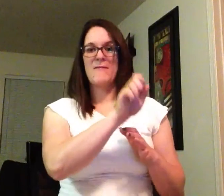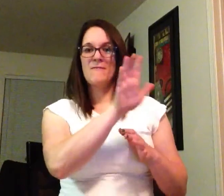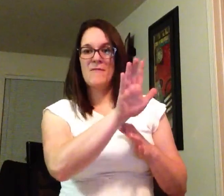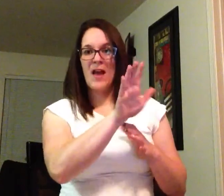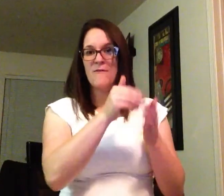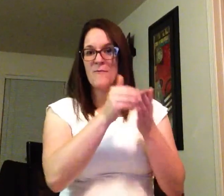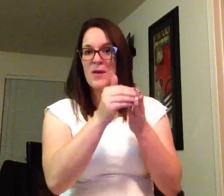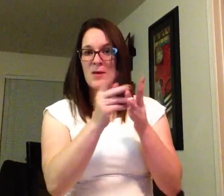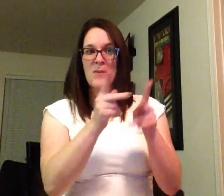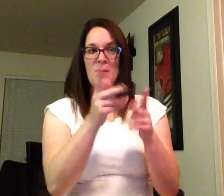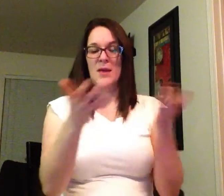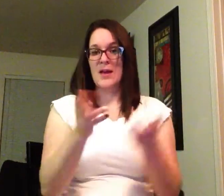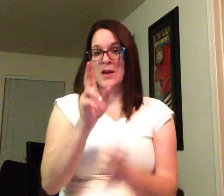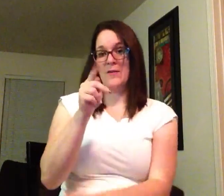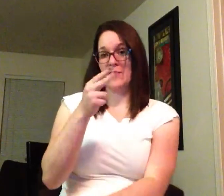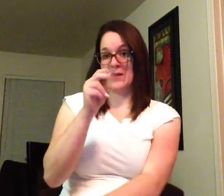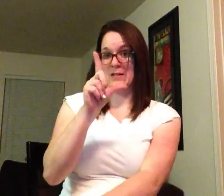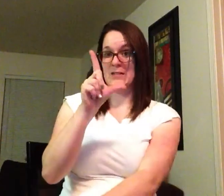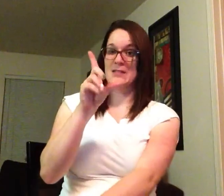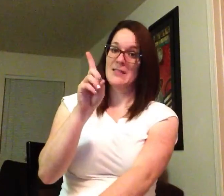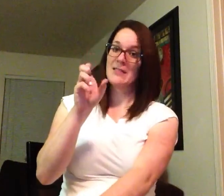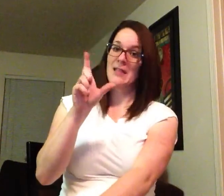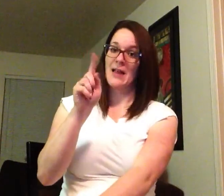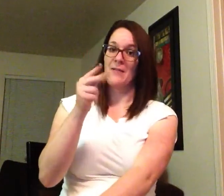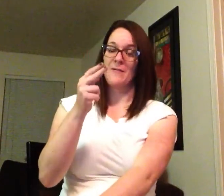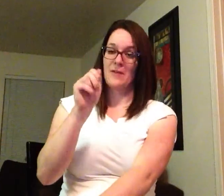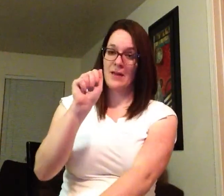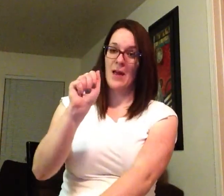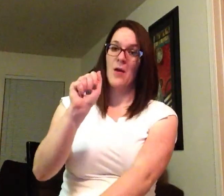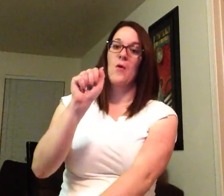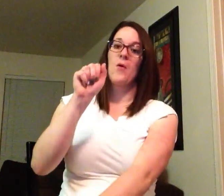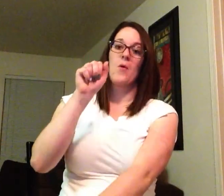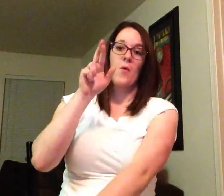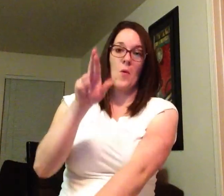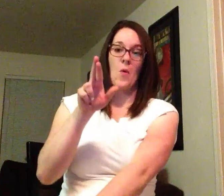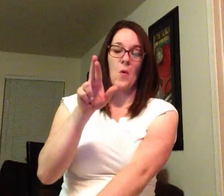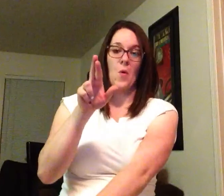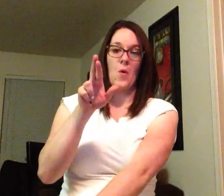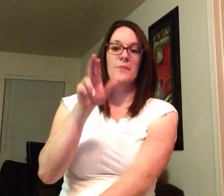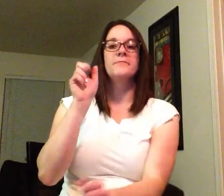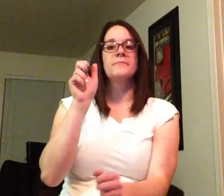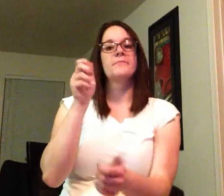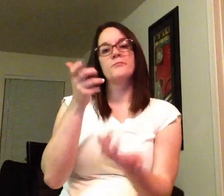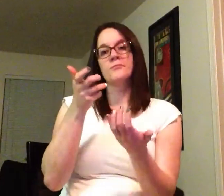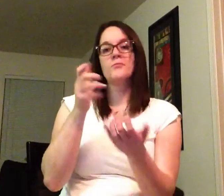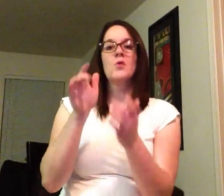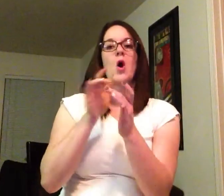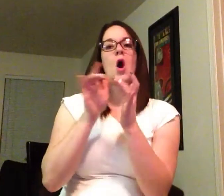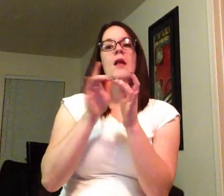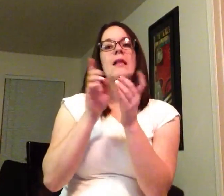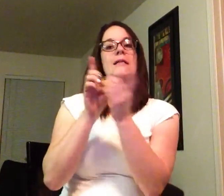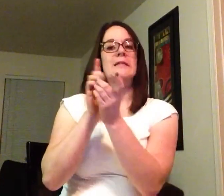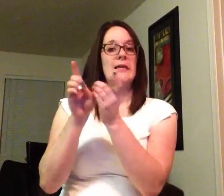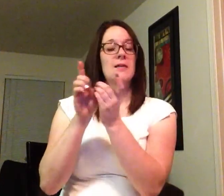person city of Philadelphia, or I could try online dating. Now, I like the idea of online dating because it's predicated on